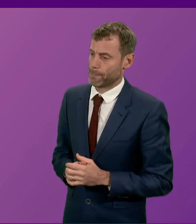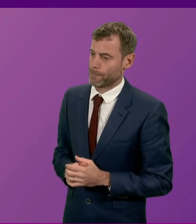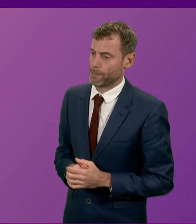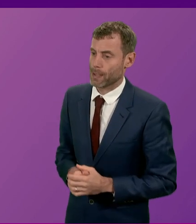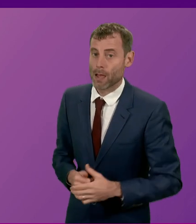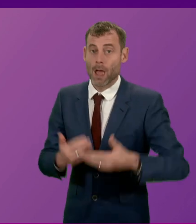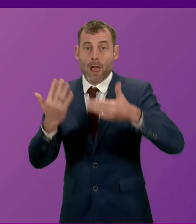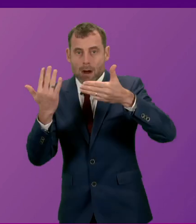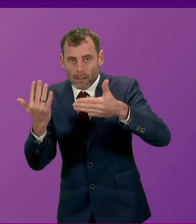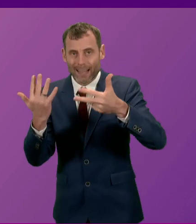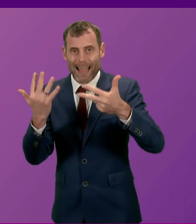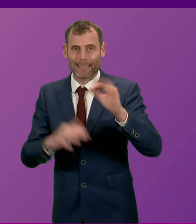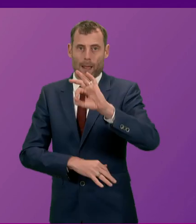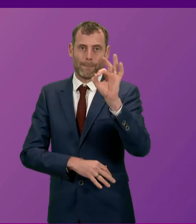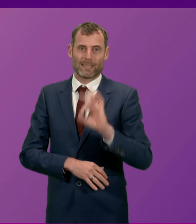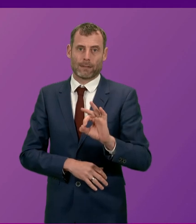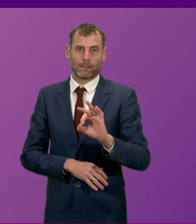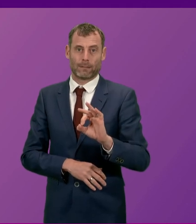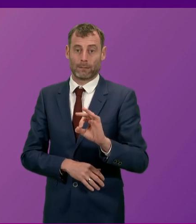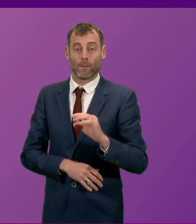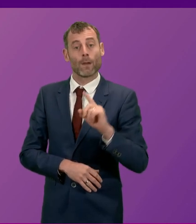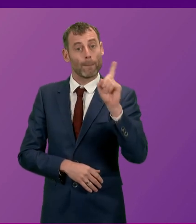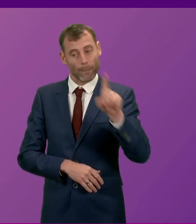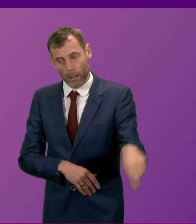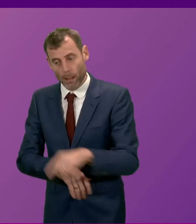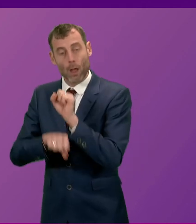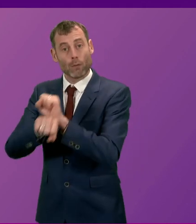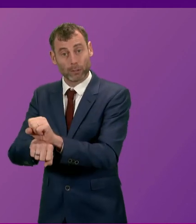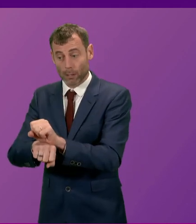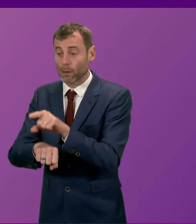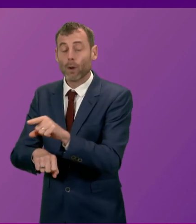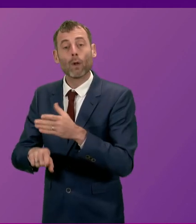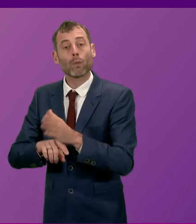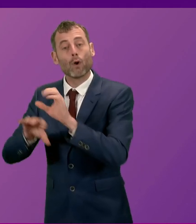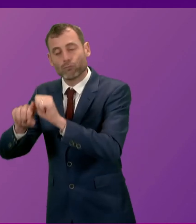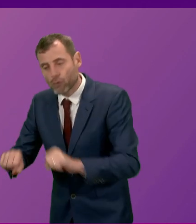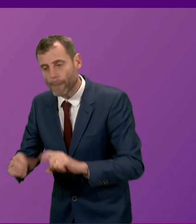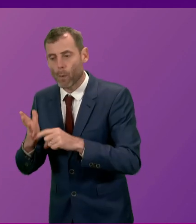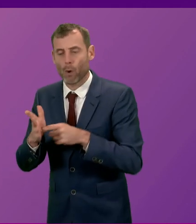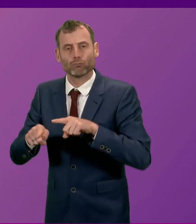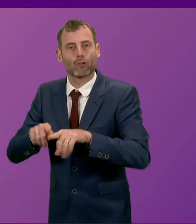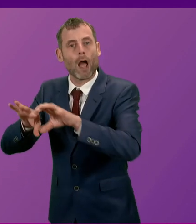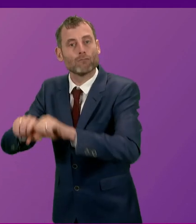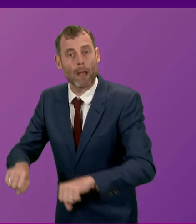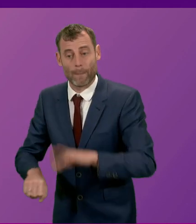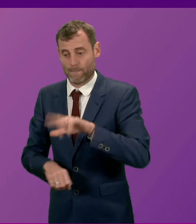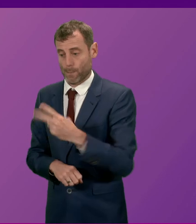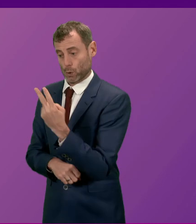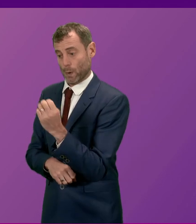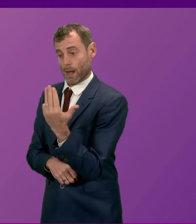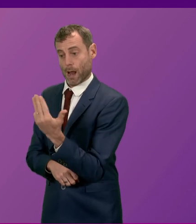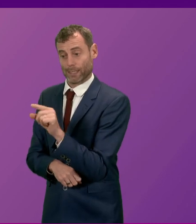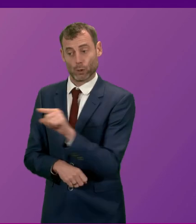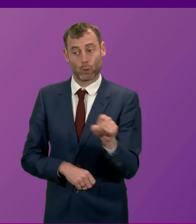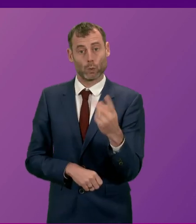Yeah. 98% of all those convicted of rape and attempted rape between 2019 and